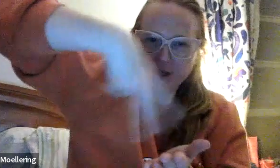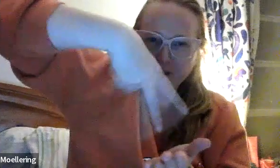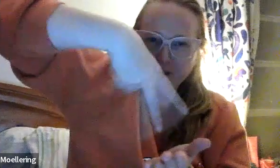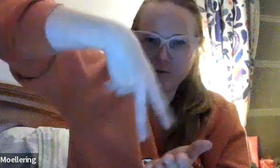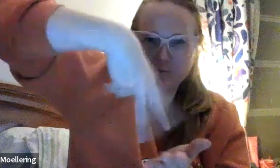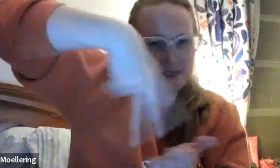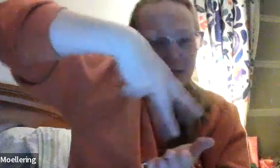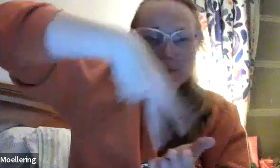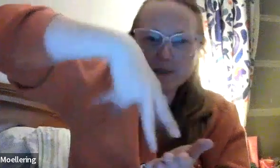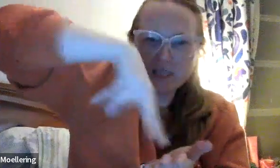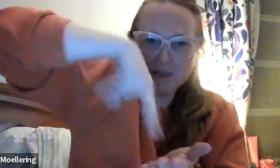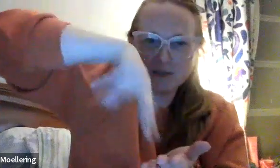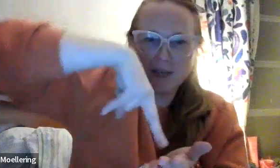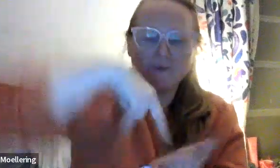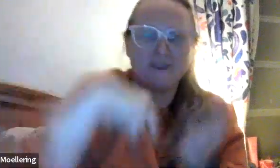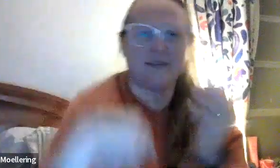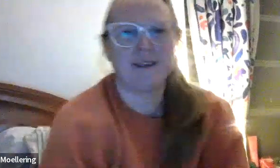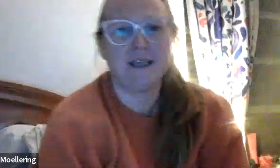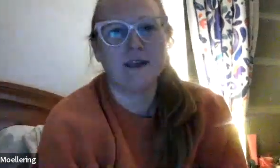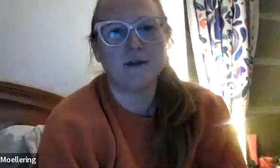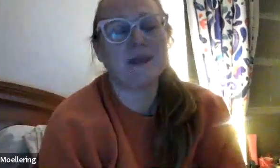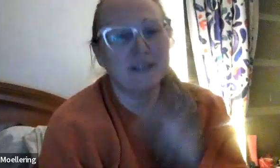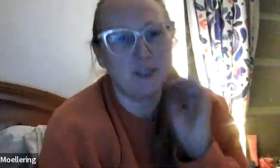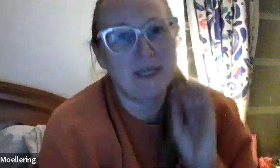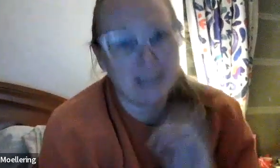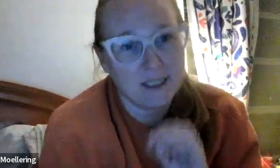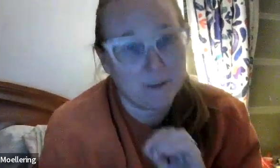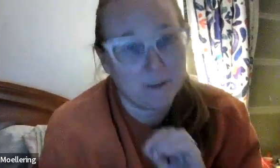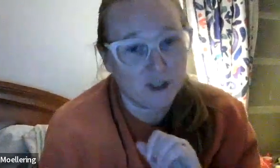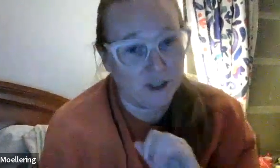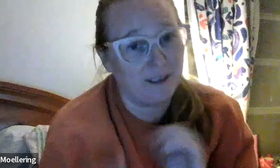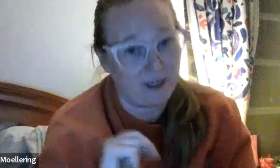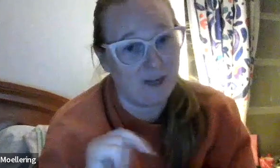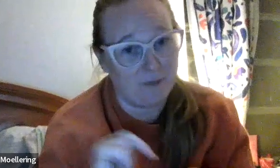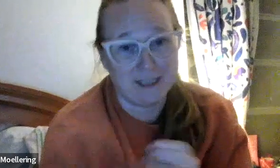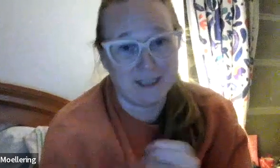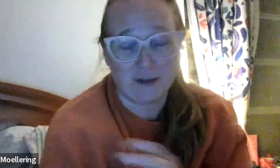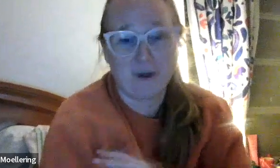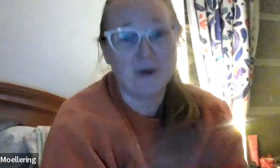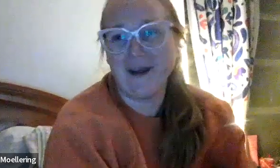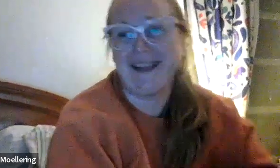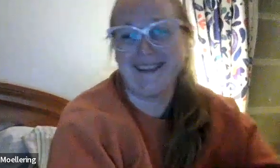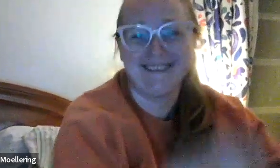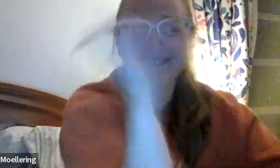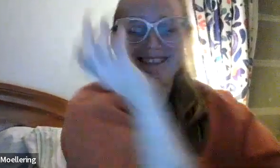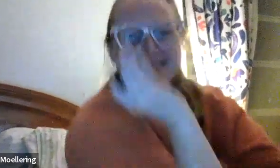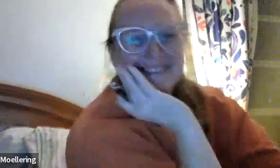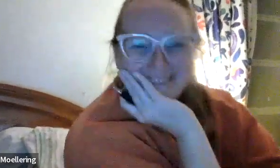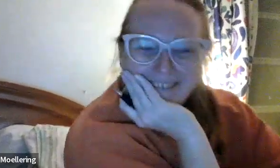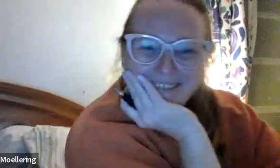fingers are facing the person or side? Like, basically, am I saying something I shouldn't if I have my hands turned the wrong way?